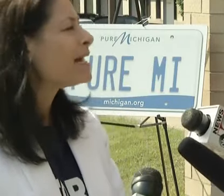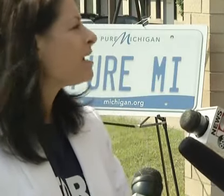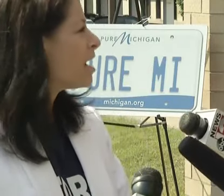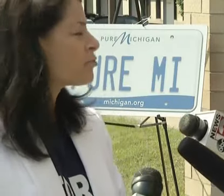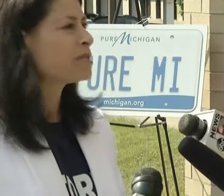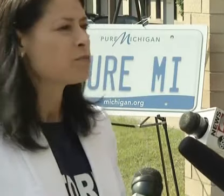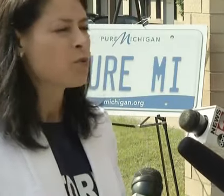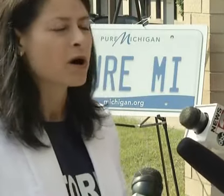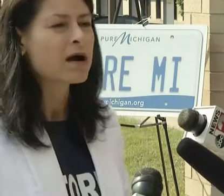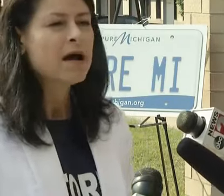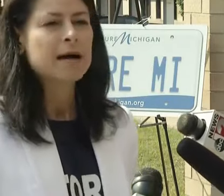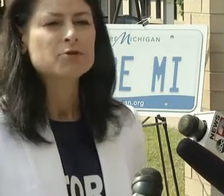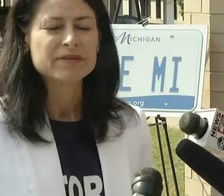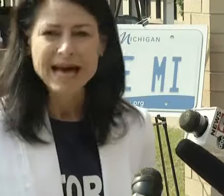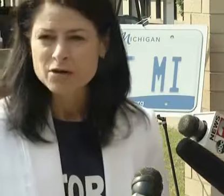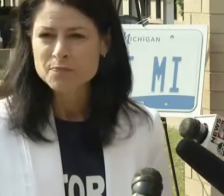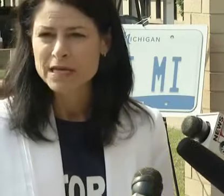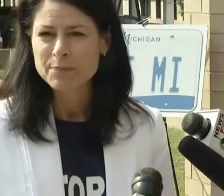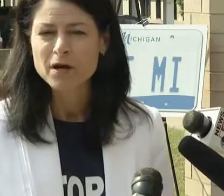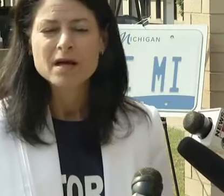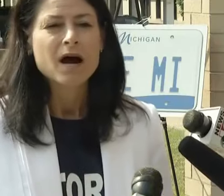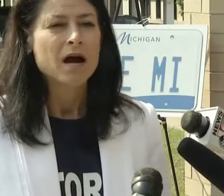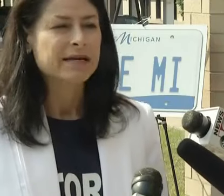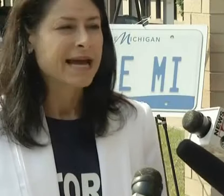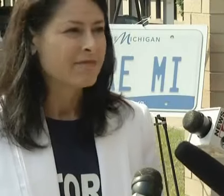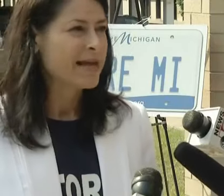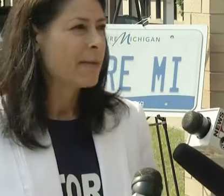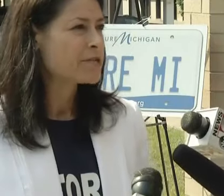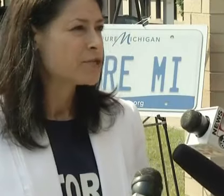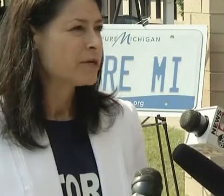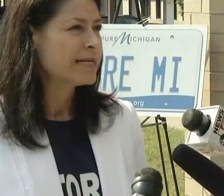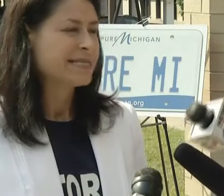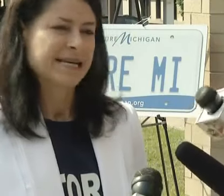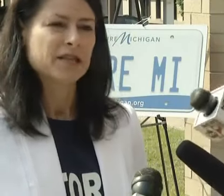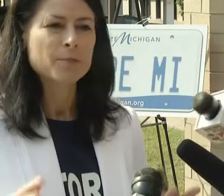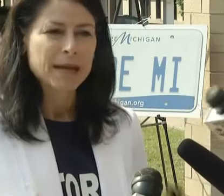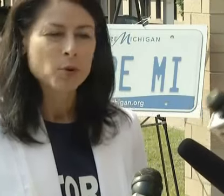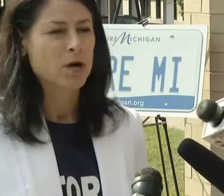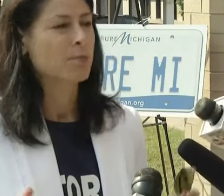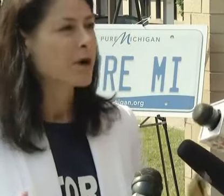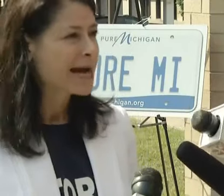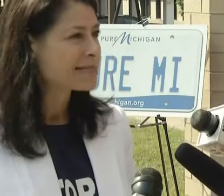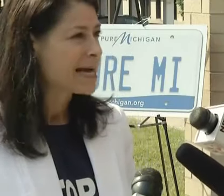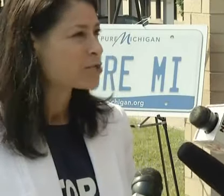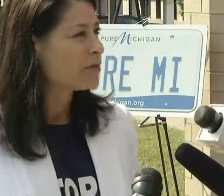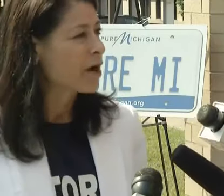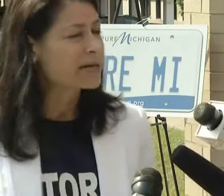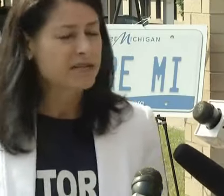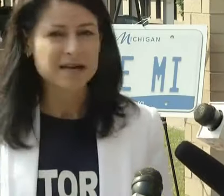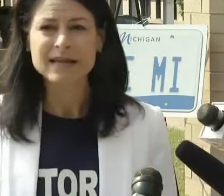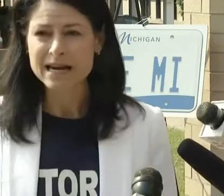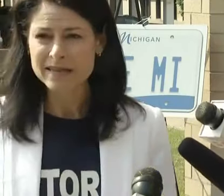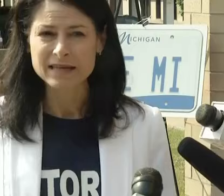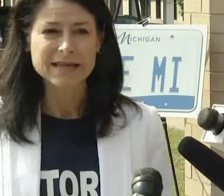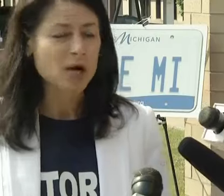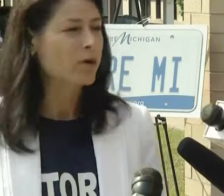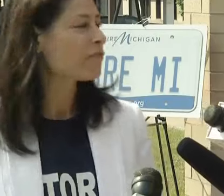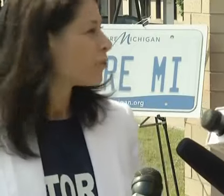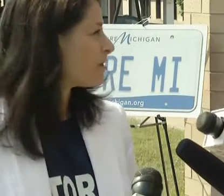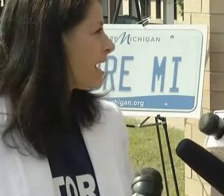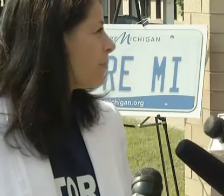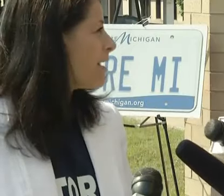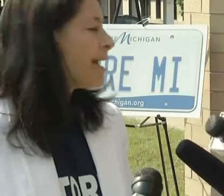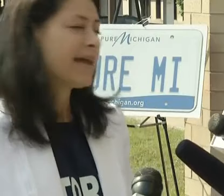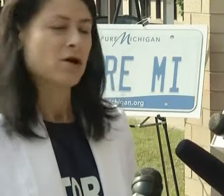And many hundreds more, up to 1,000 people, are going to have the opportunity to get their paperwork processed. We've already done a lot of the